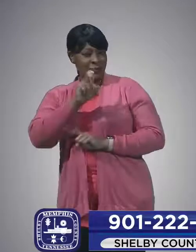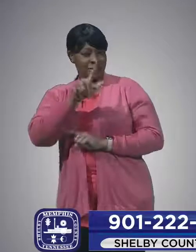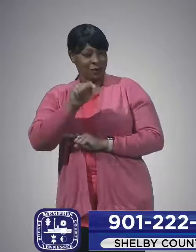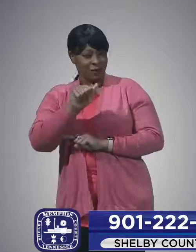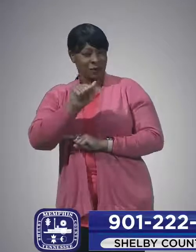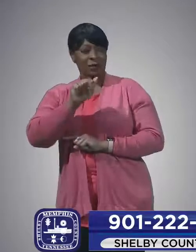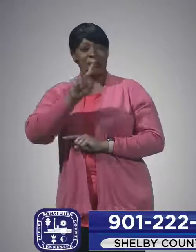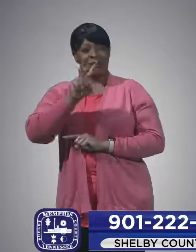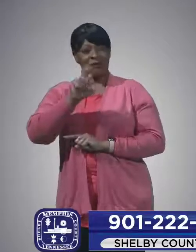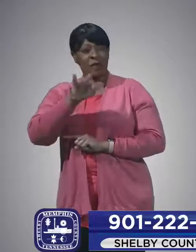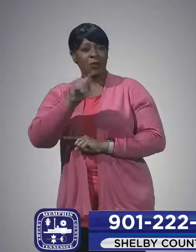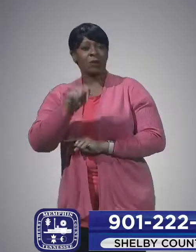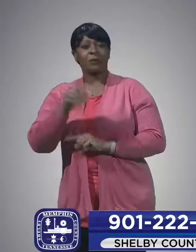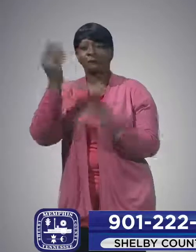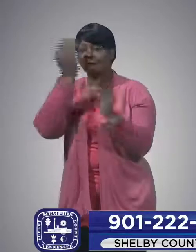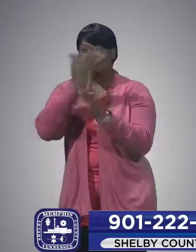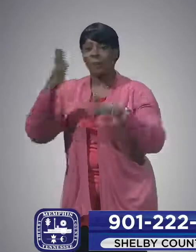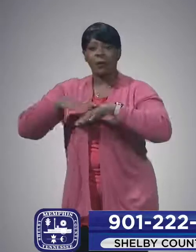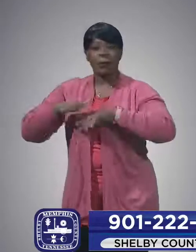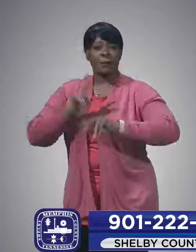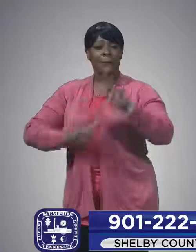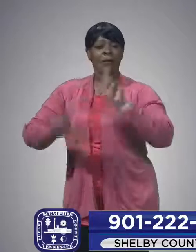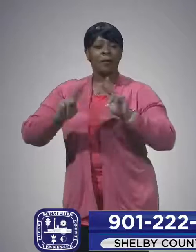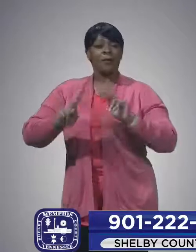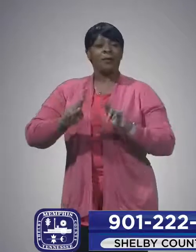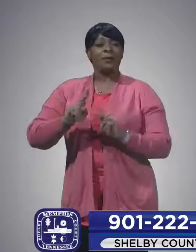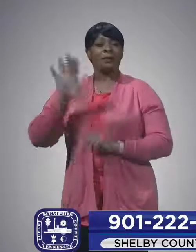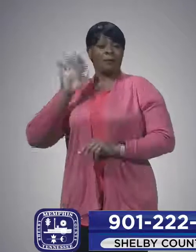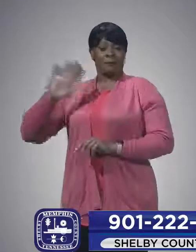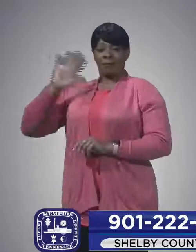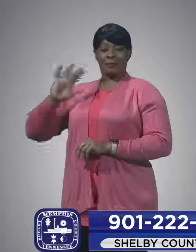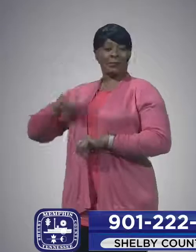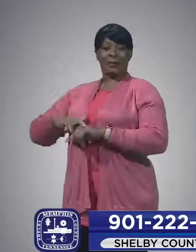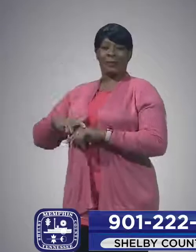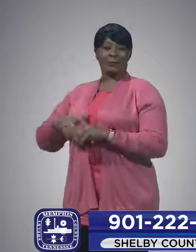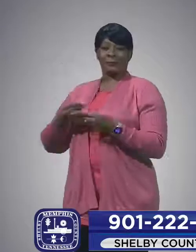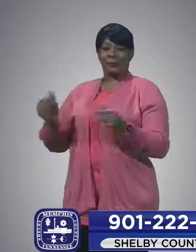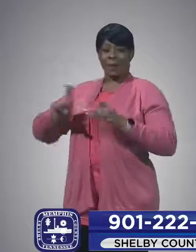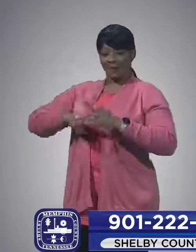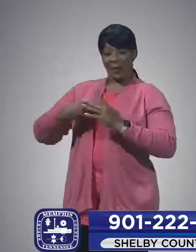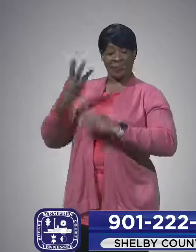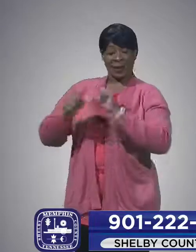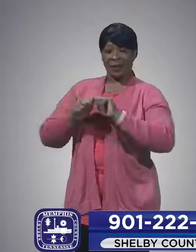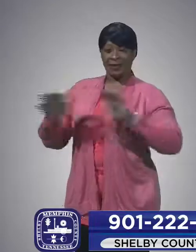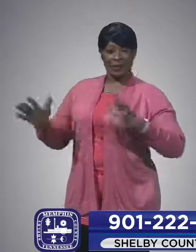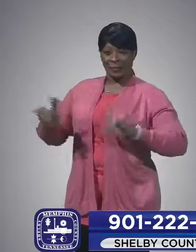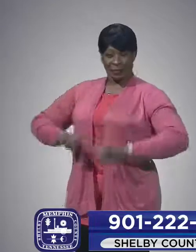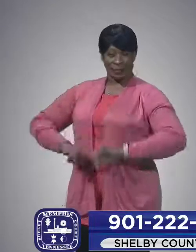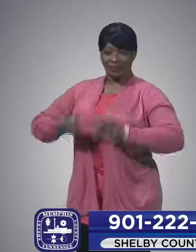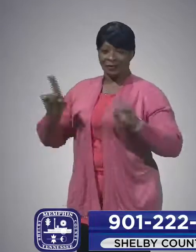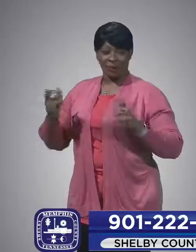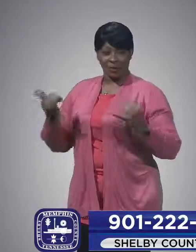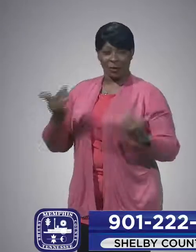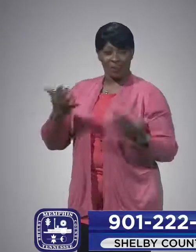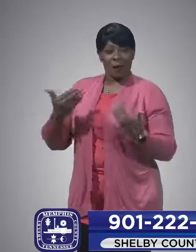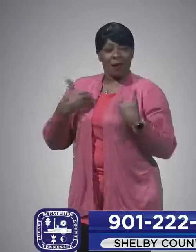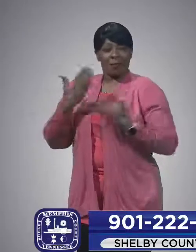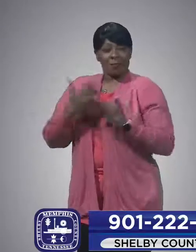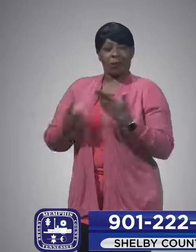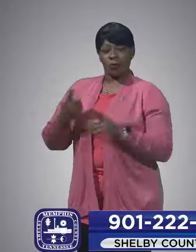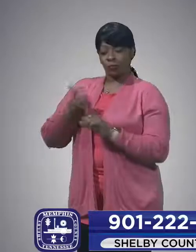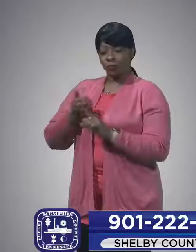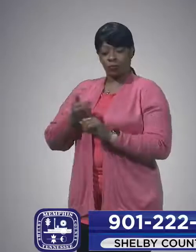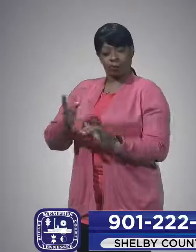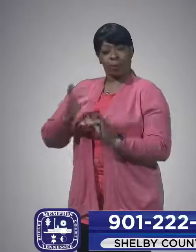right now, we're telling people the old days are gone from the beginning of the pandemic, where you may have somebody who